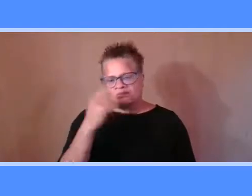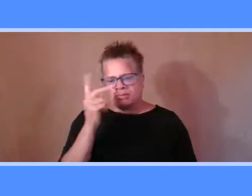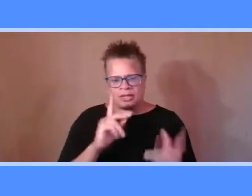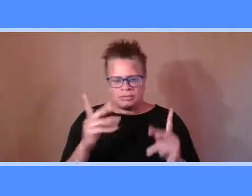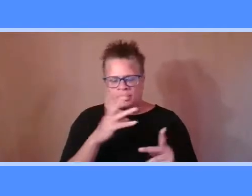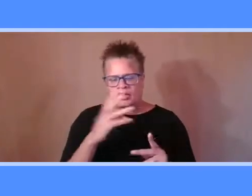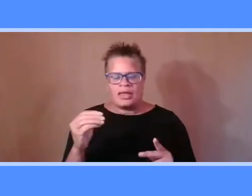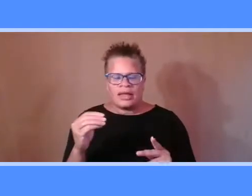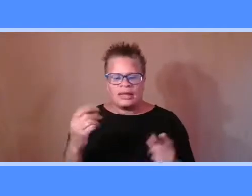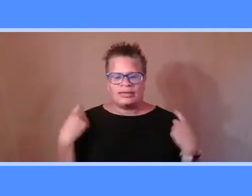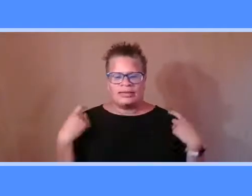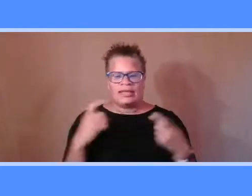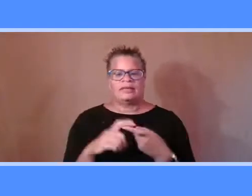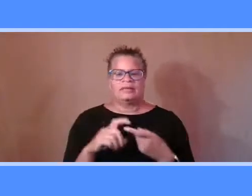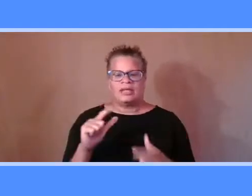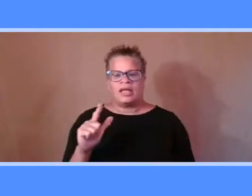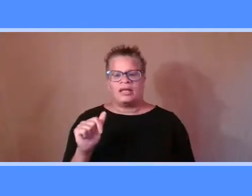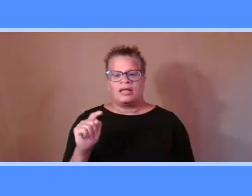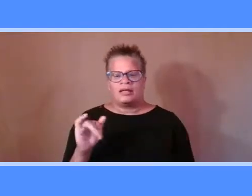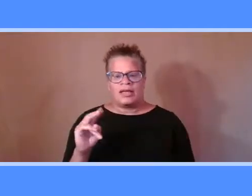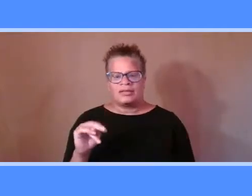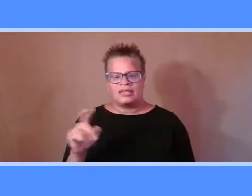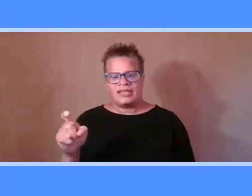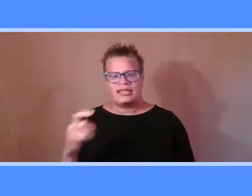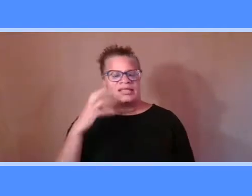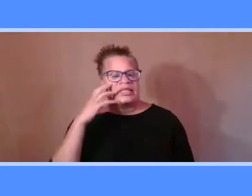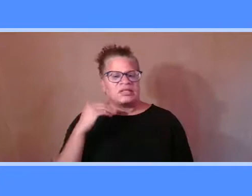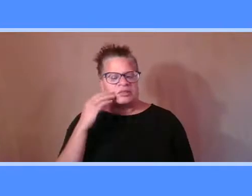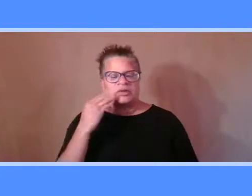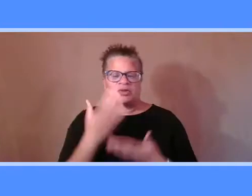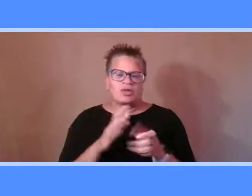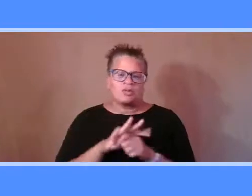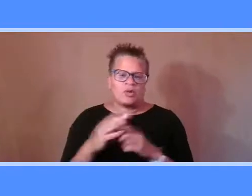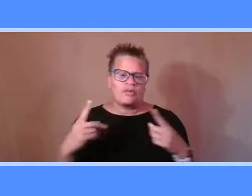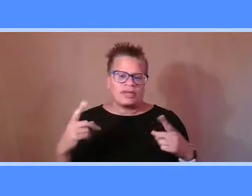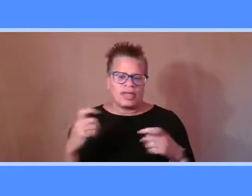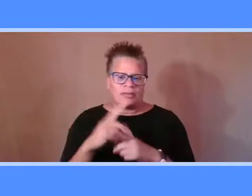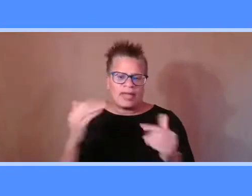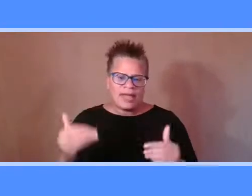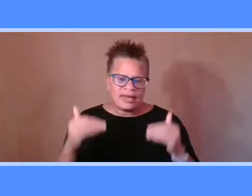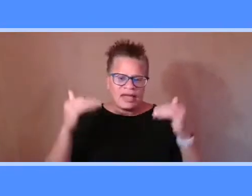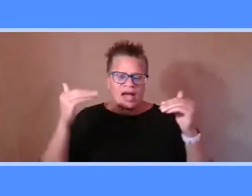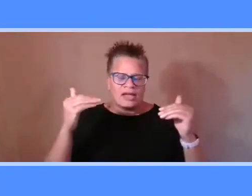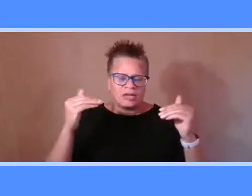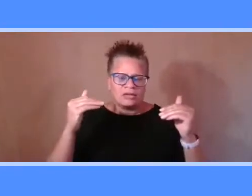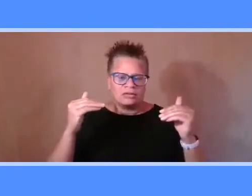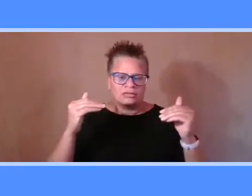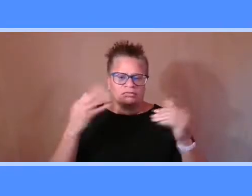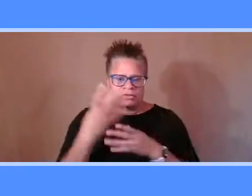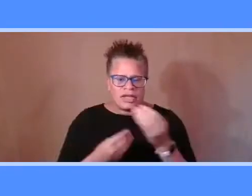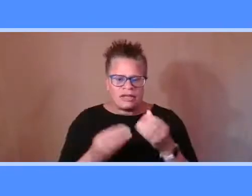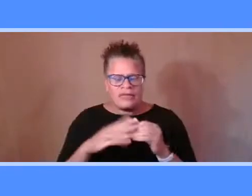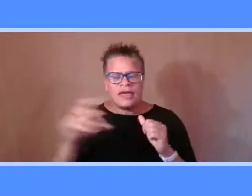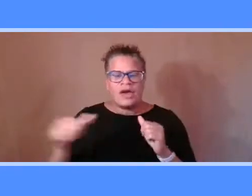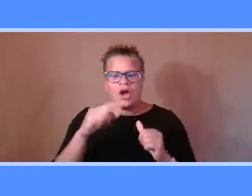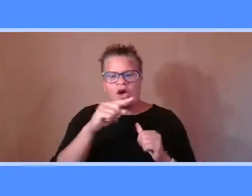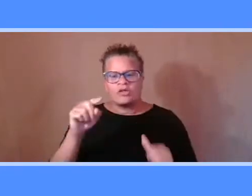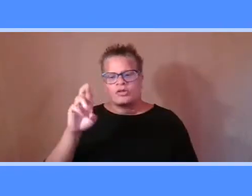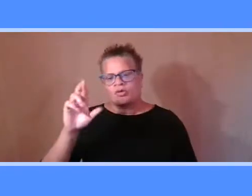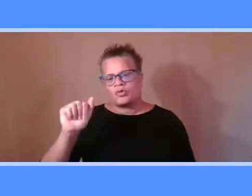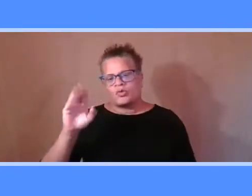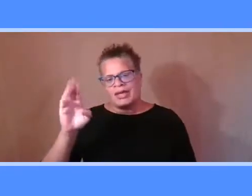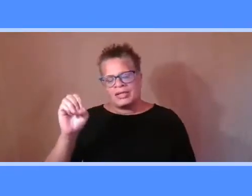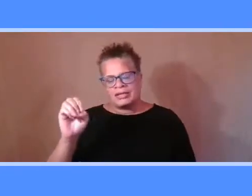communities have experienced COVID complications and death at a higher rate than any other race. And it's